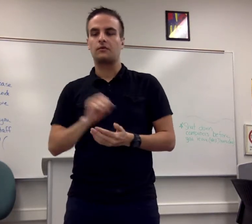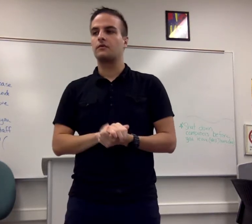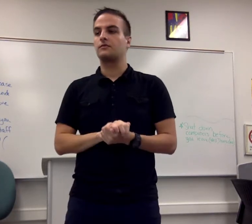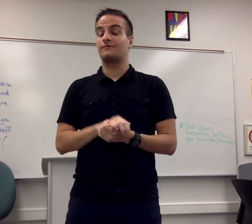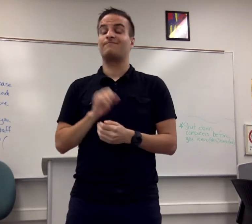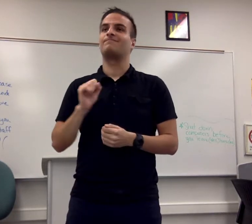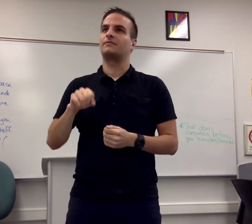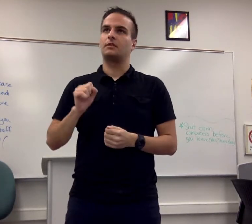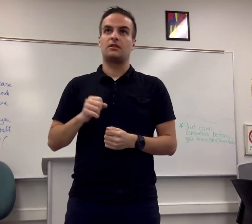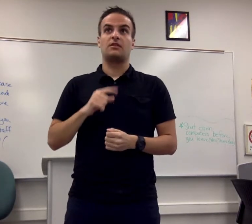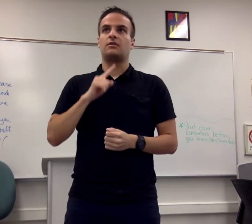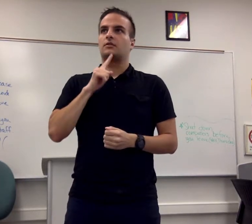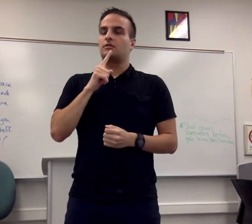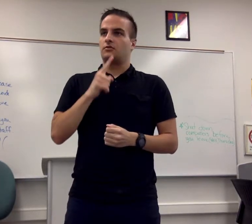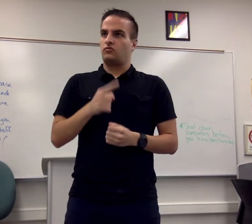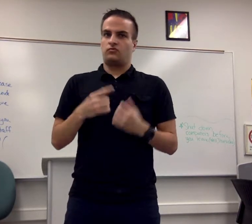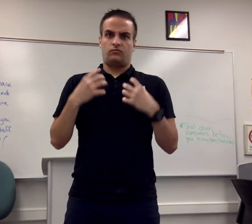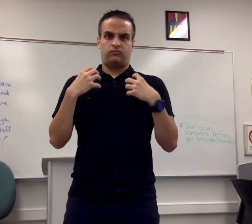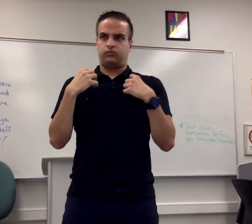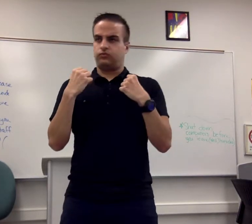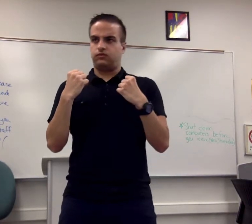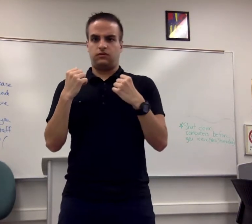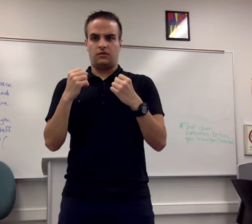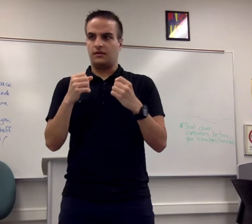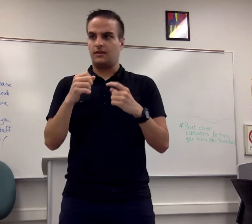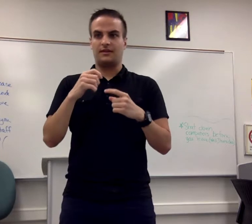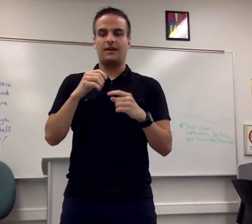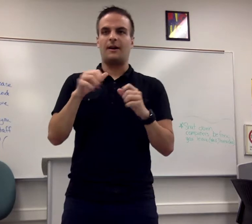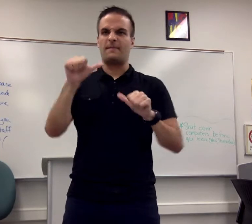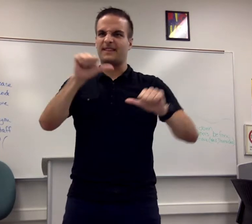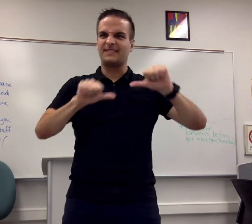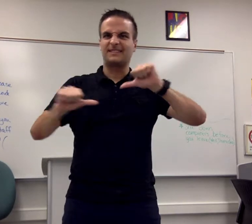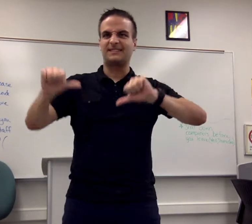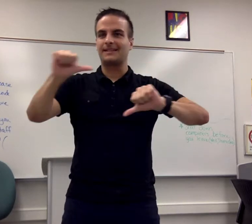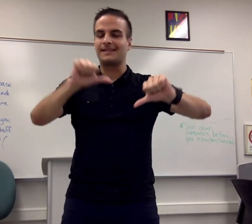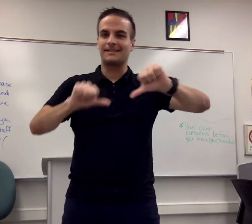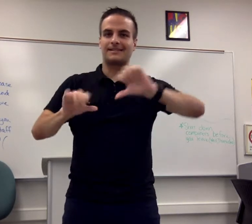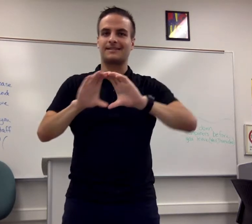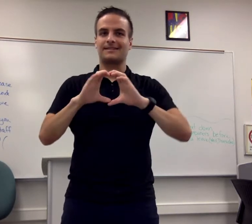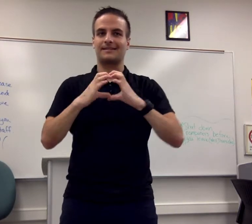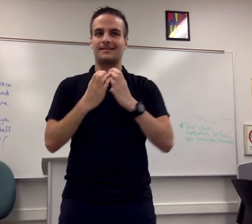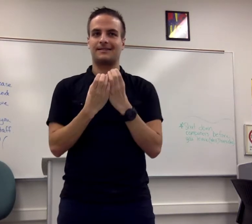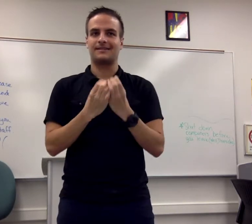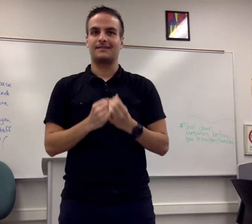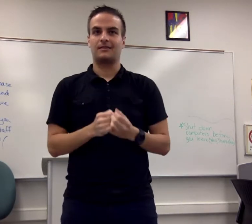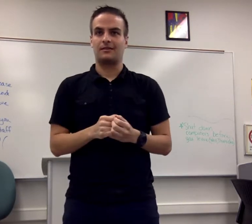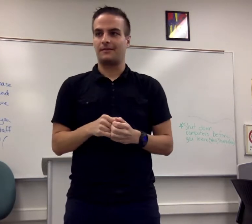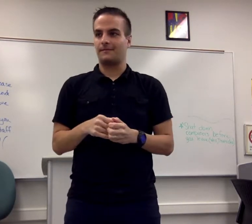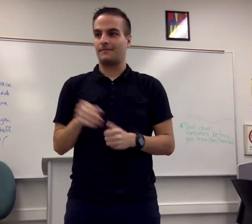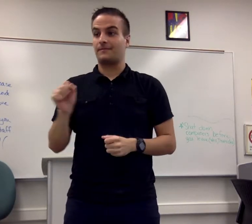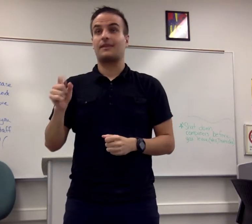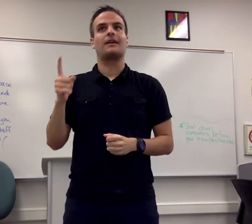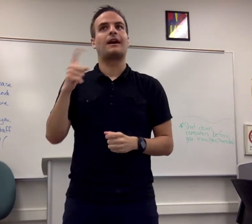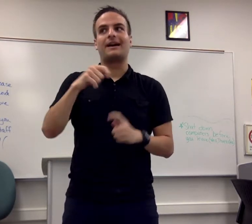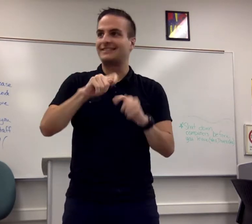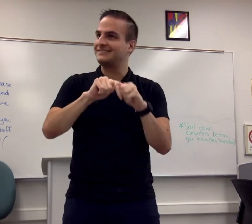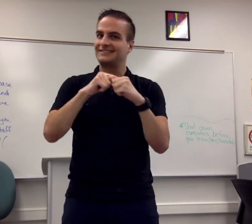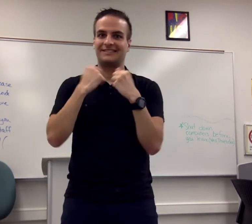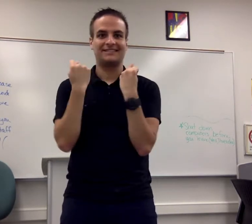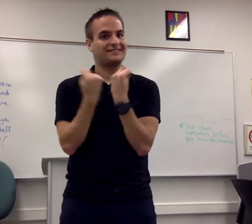It was an intense science type of class. Oh. Very intense. No. And I needed a team throughout. Oh. That